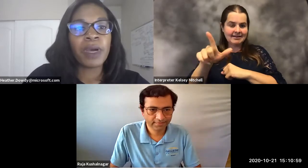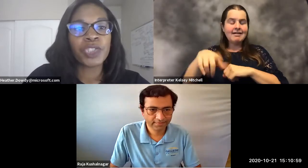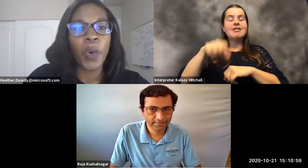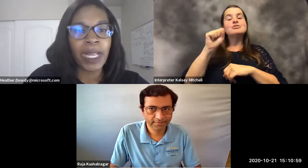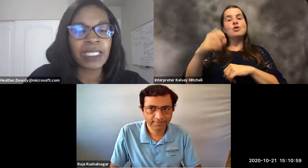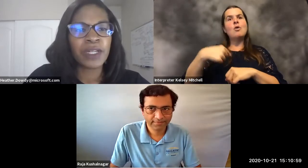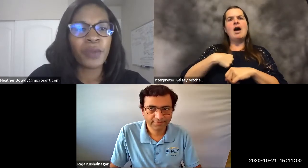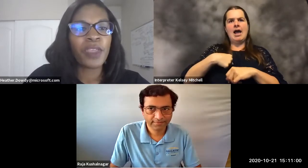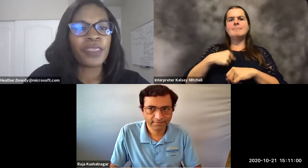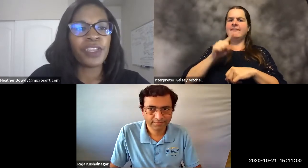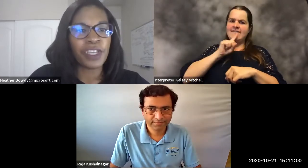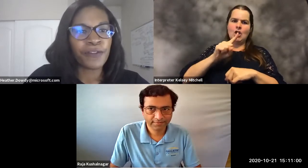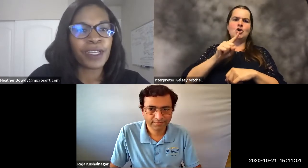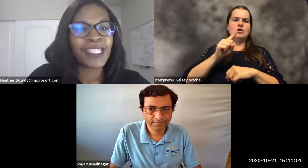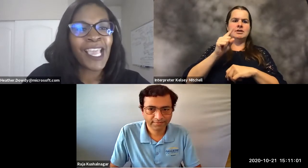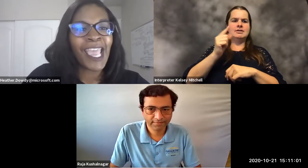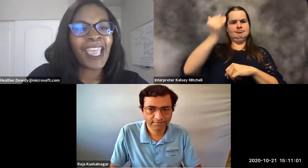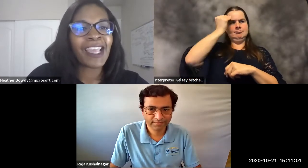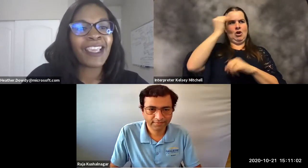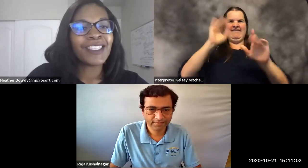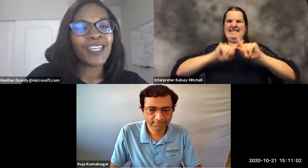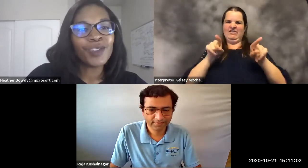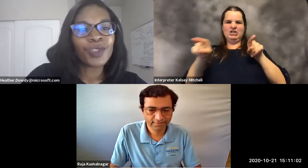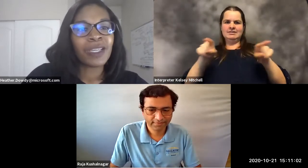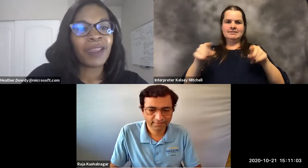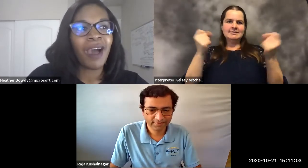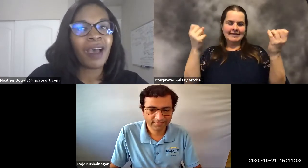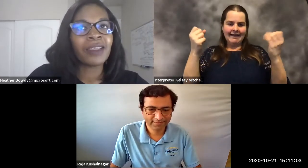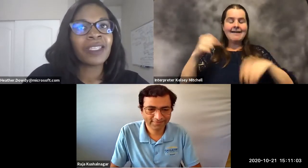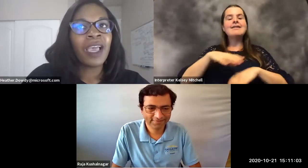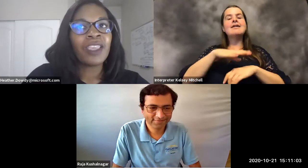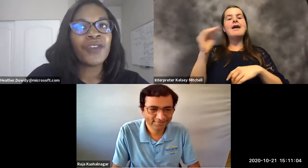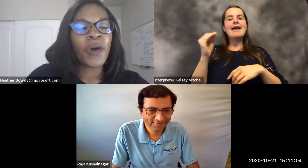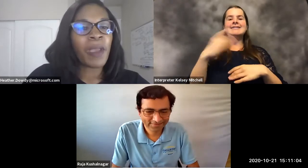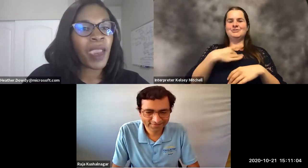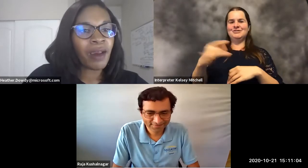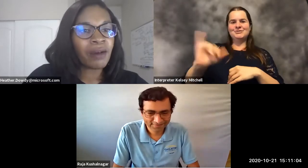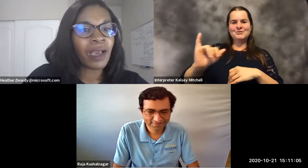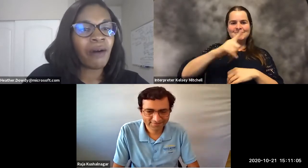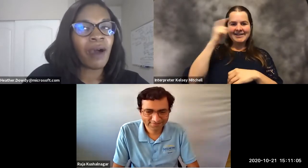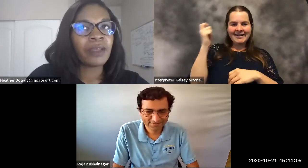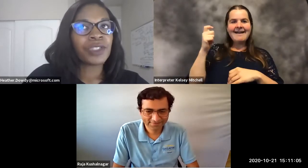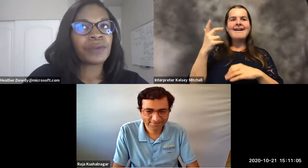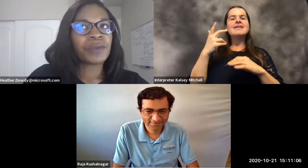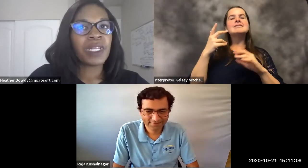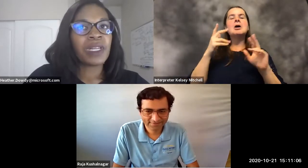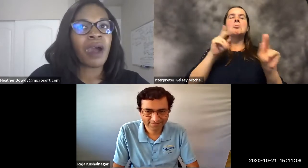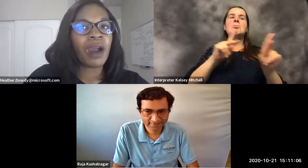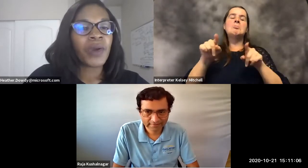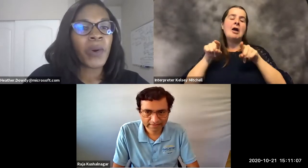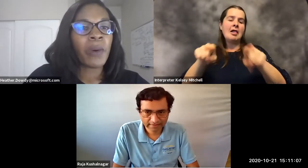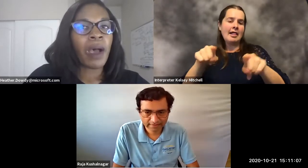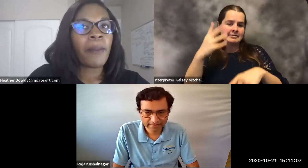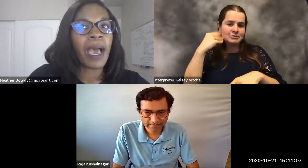I'm very much acquainted with the difference. And it's interesting because, you know, in parallel, I just was reading